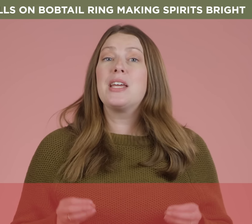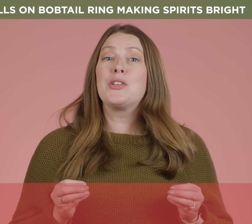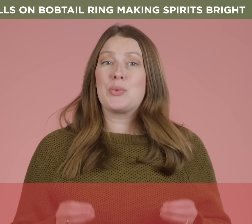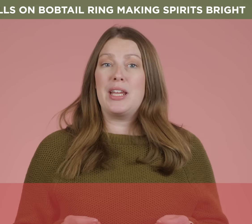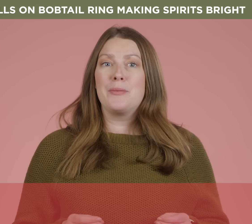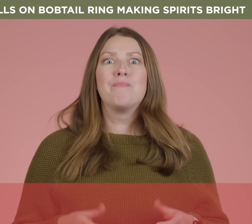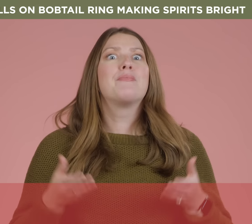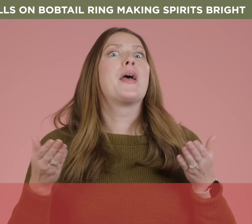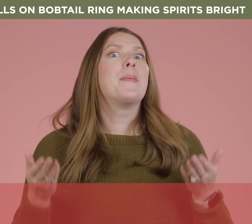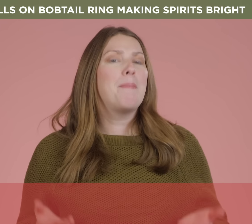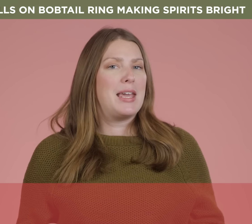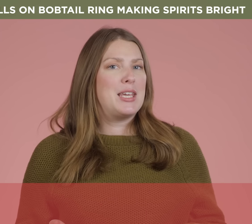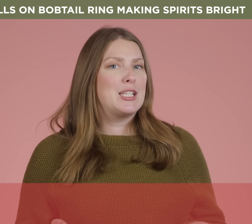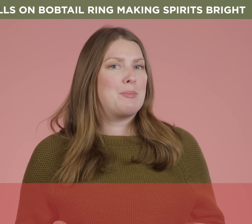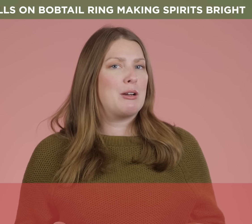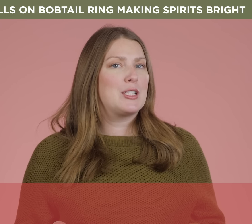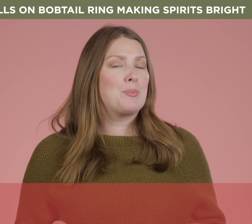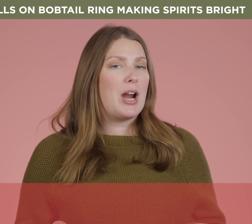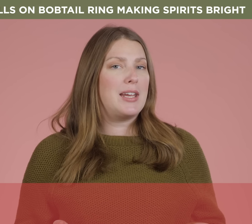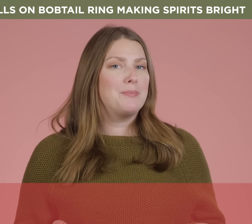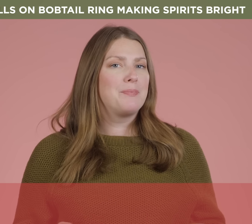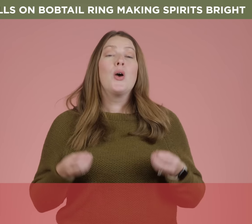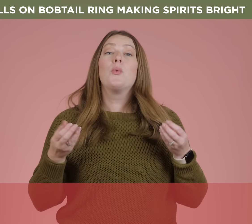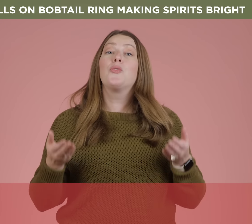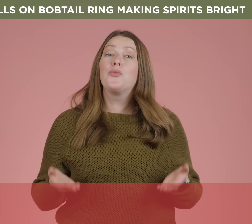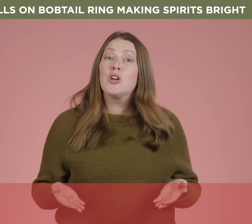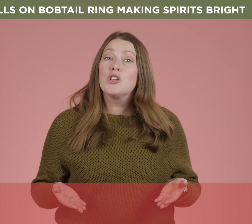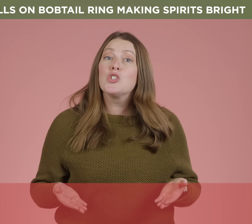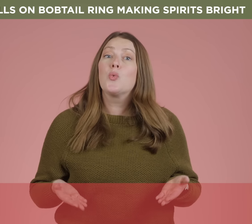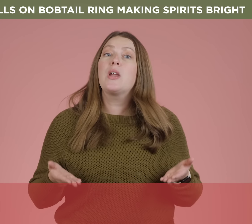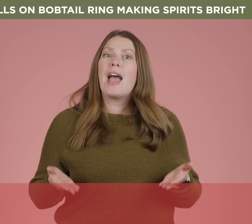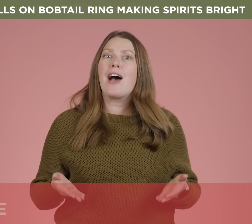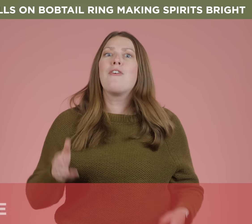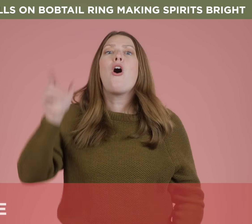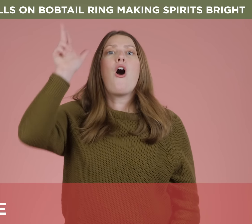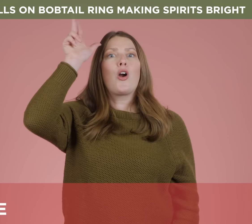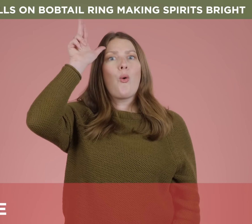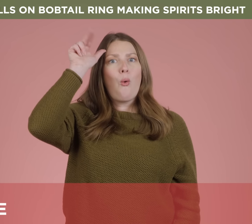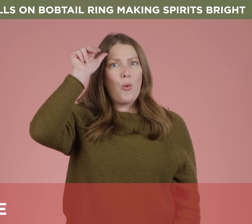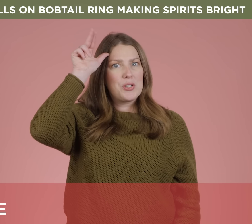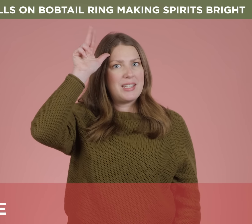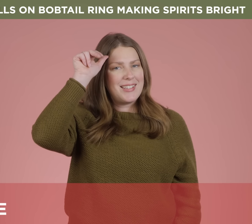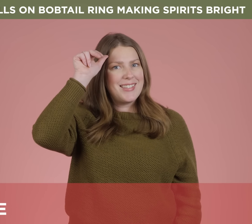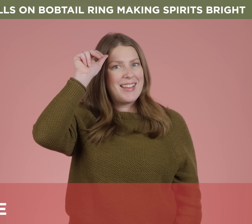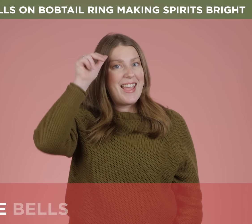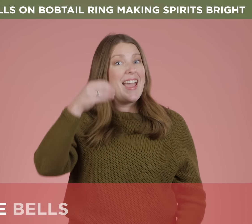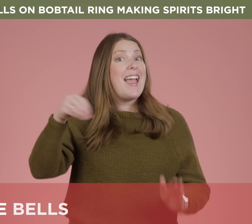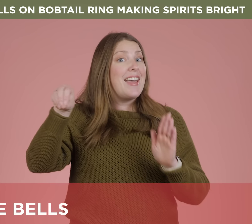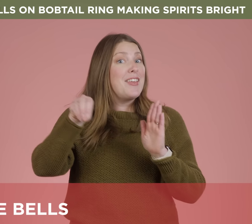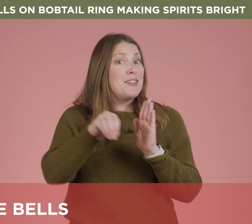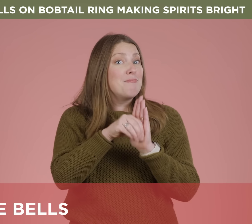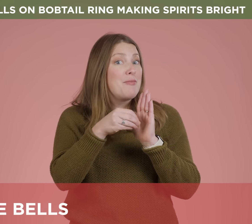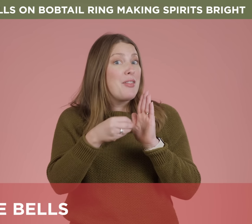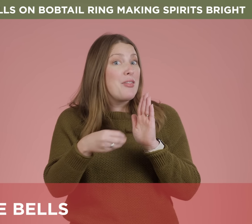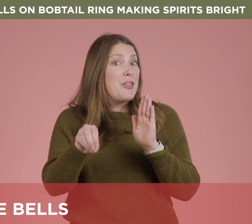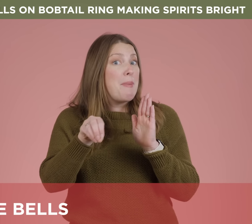bobtails ring, making spirits bright. Well, first we have our horses, and then the